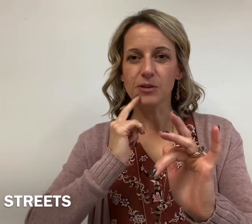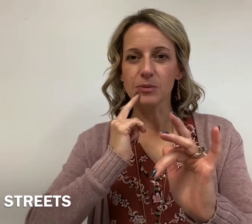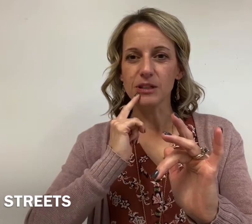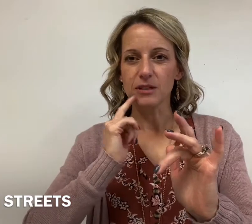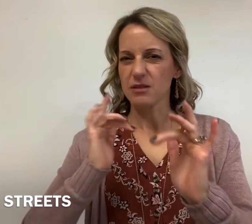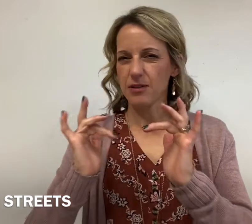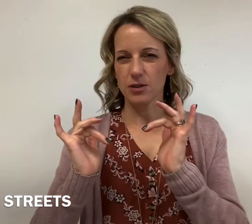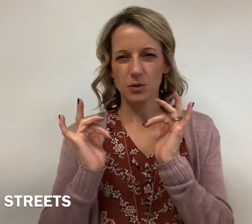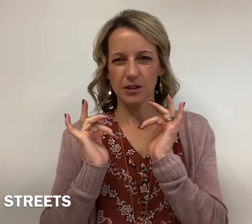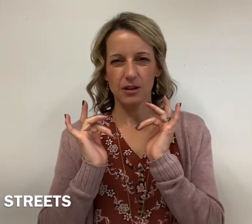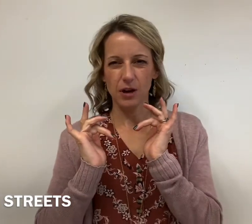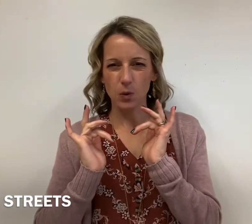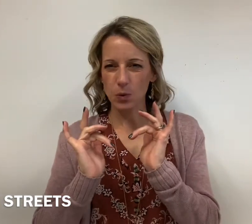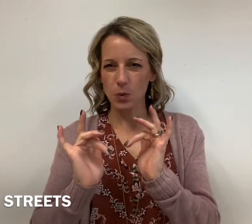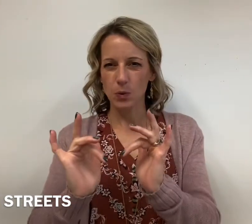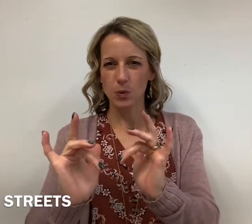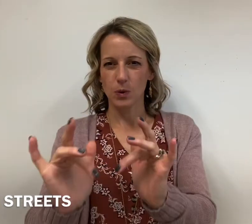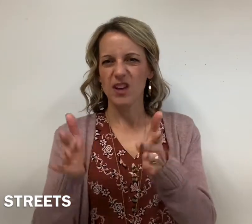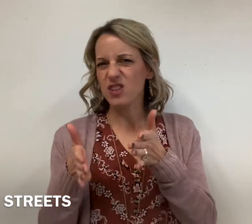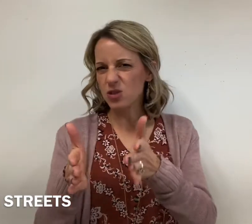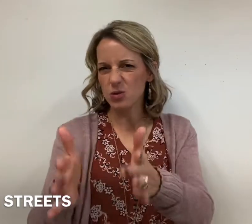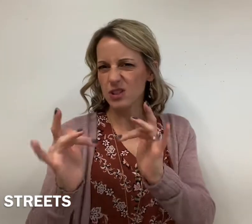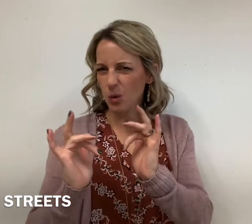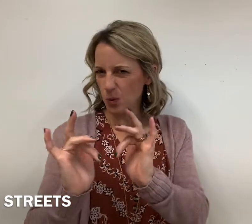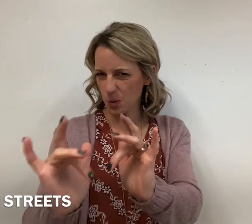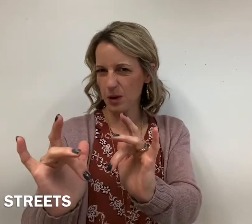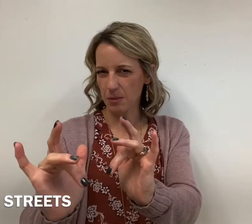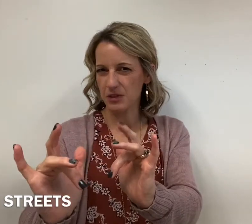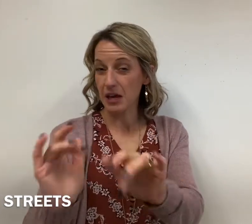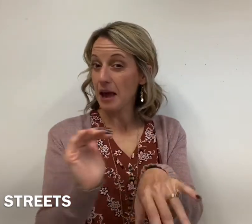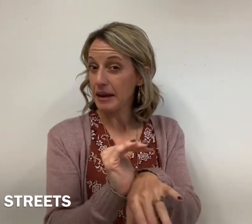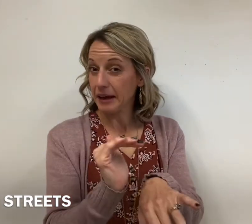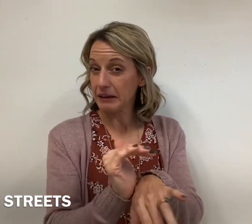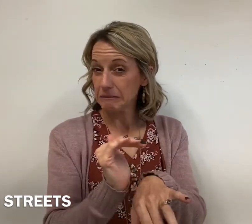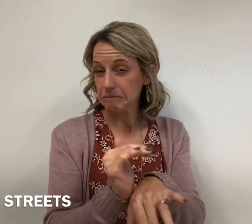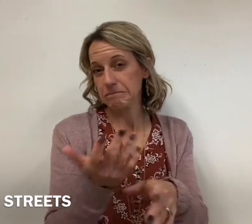means nothing's really there, right? Streets are empty at